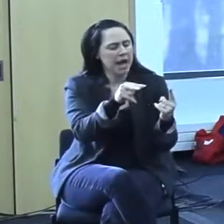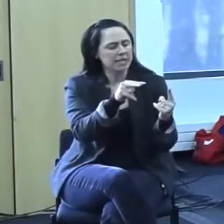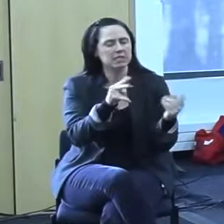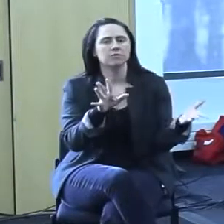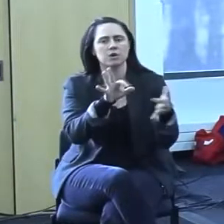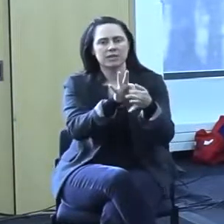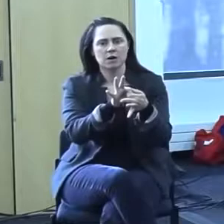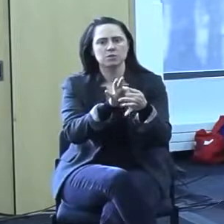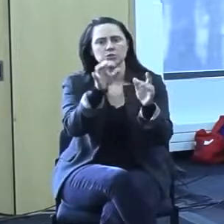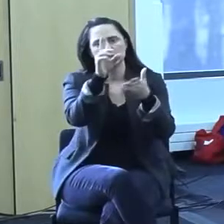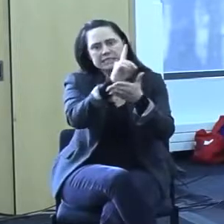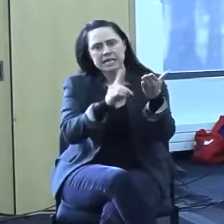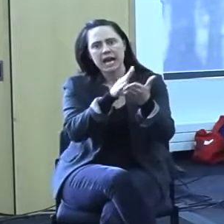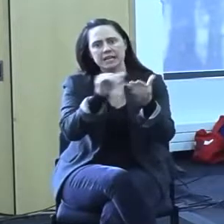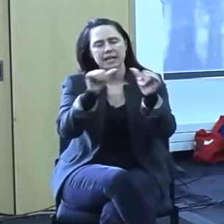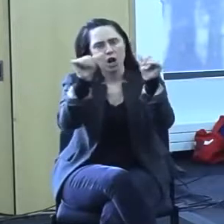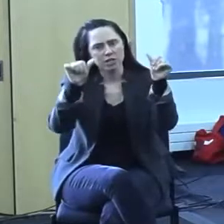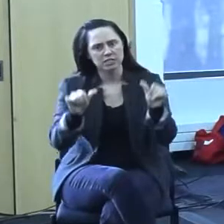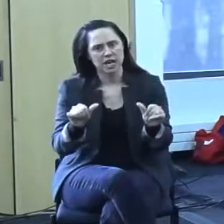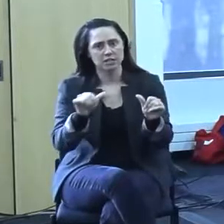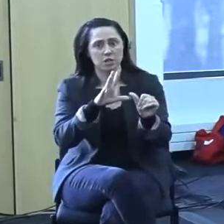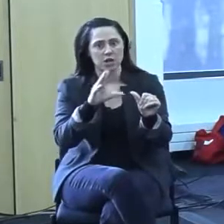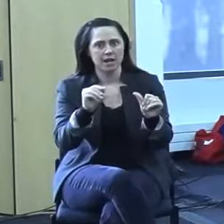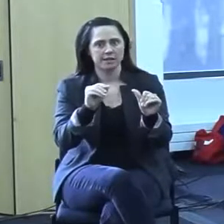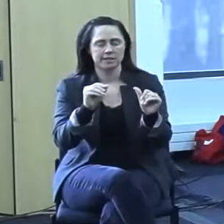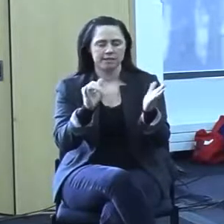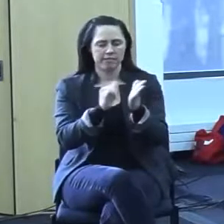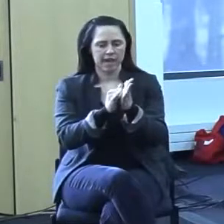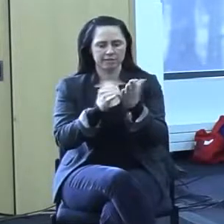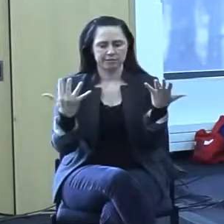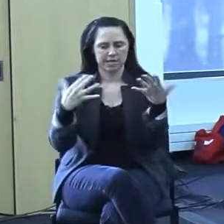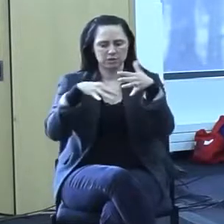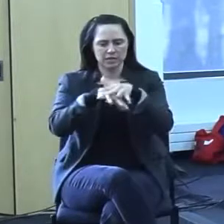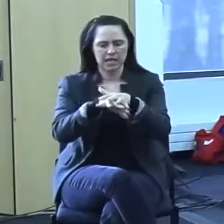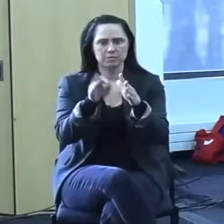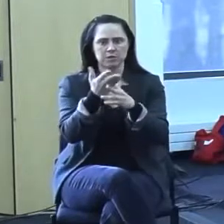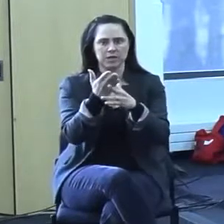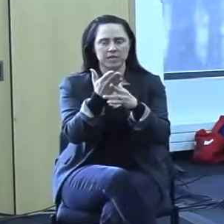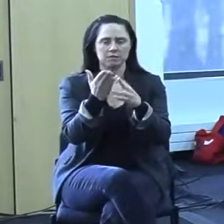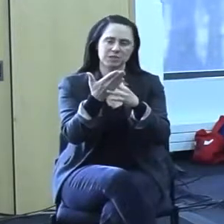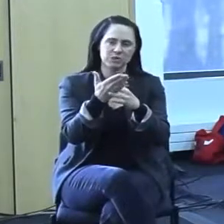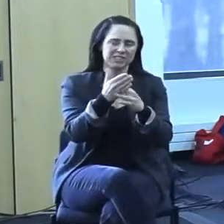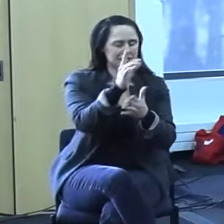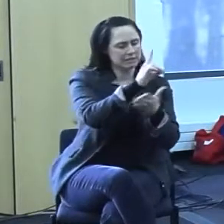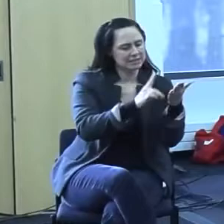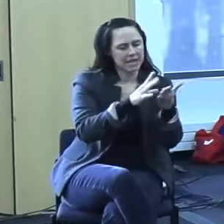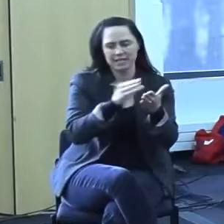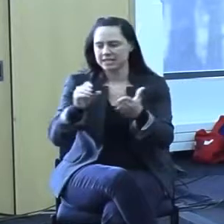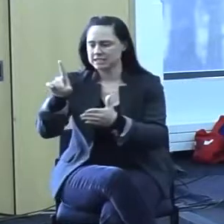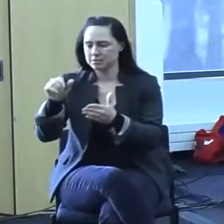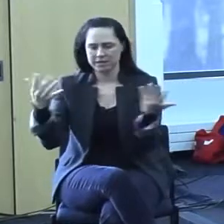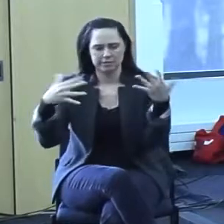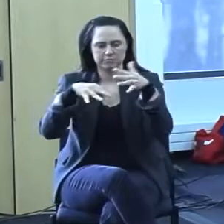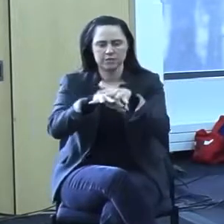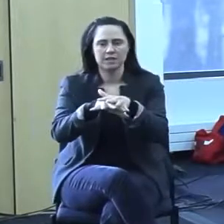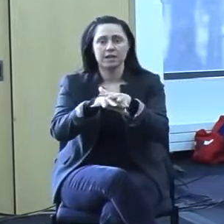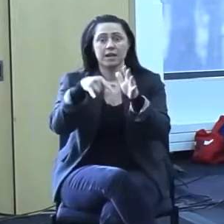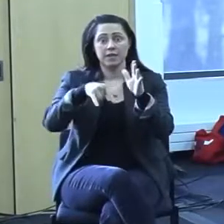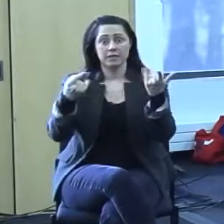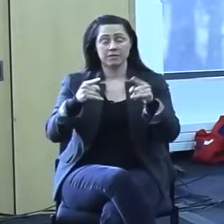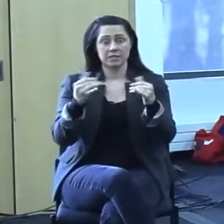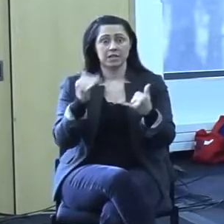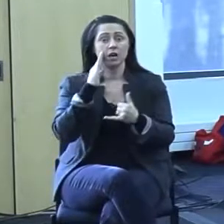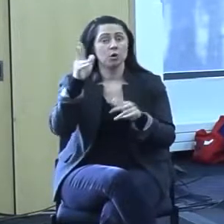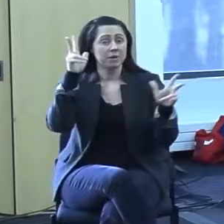to design and architecture and that intersection between design and disability. In this event today, you'll be hearing